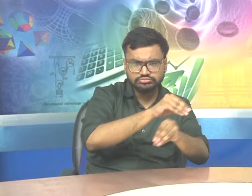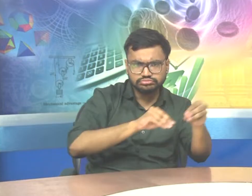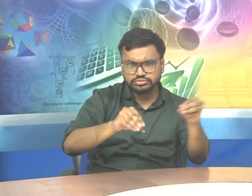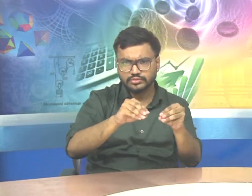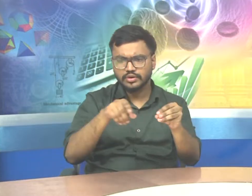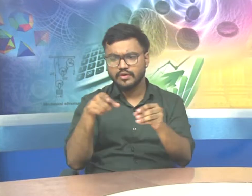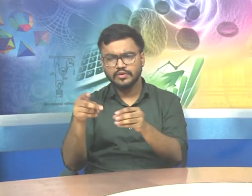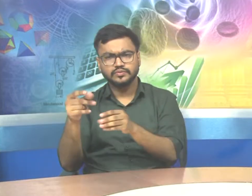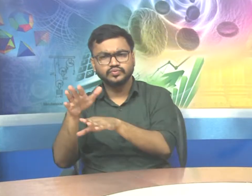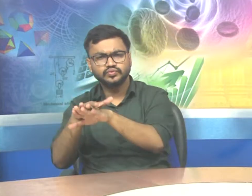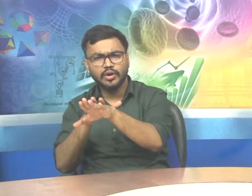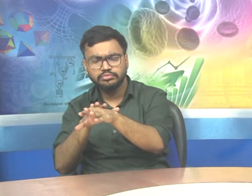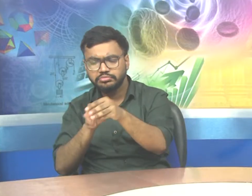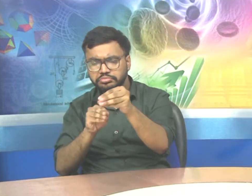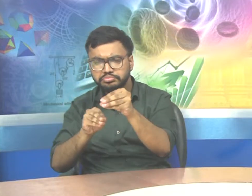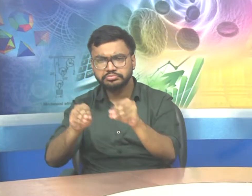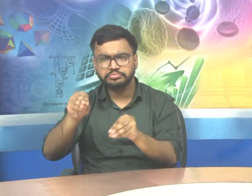move inside a substance,